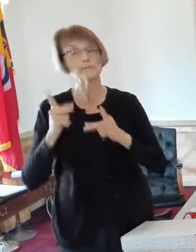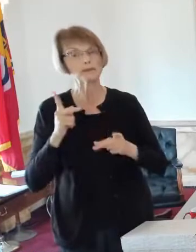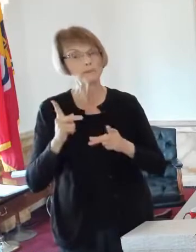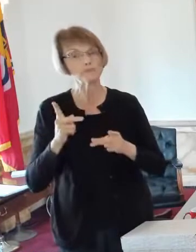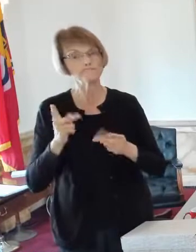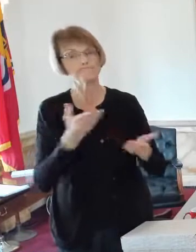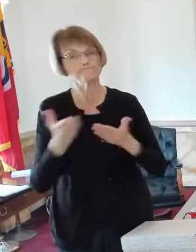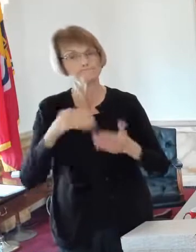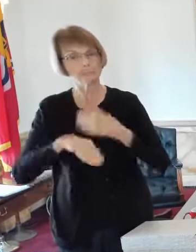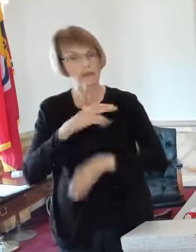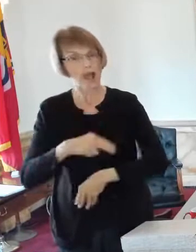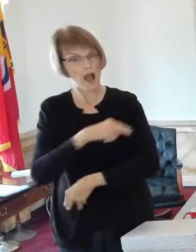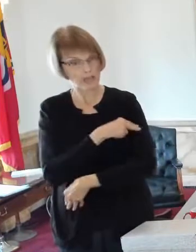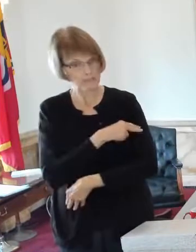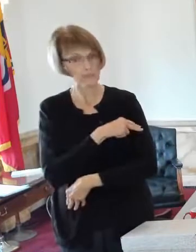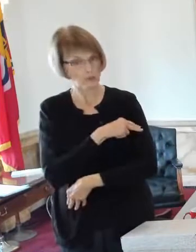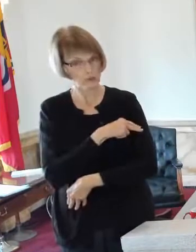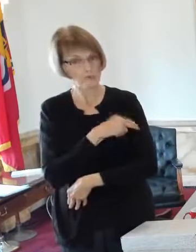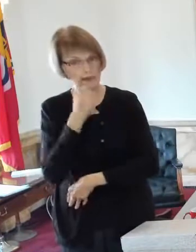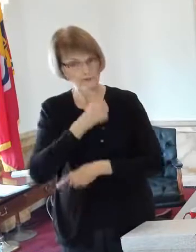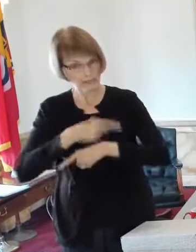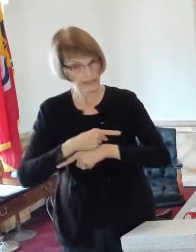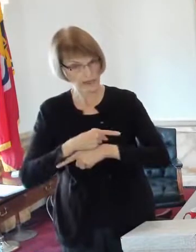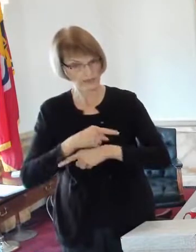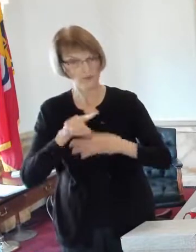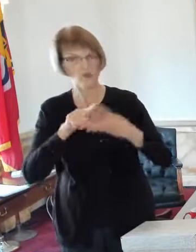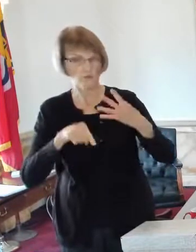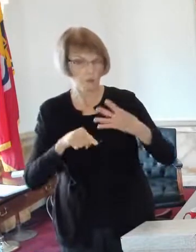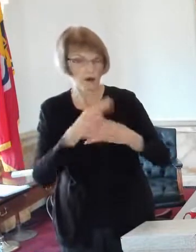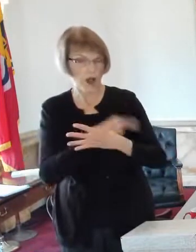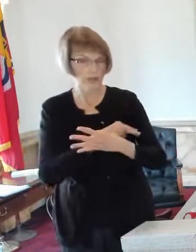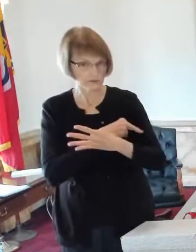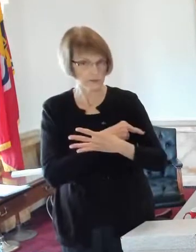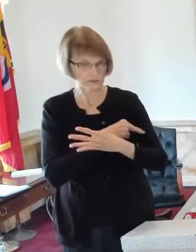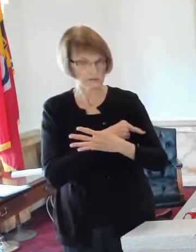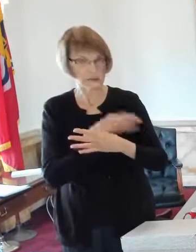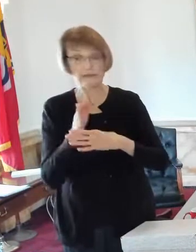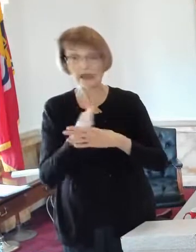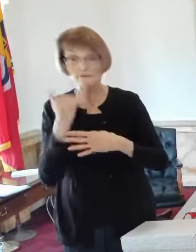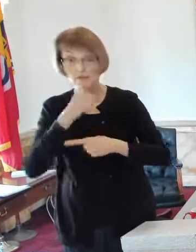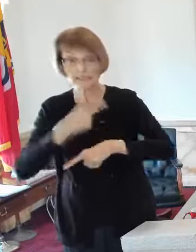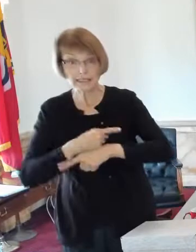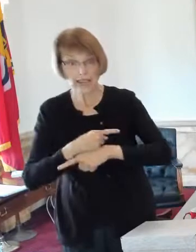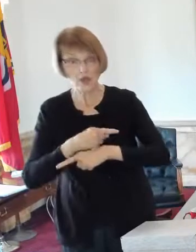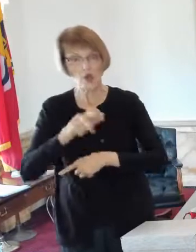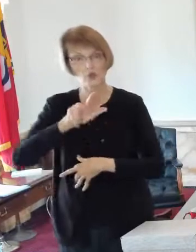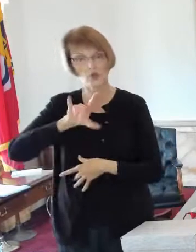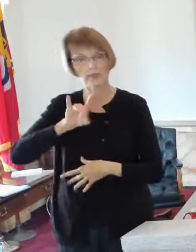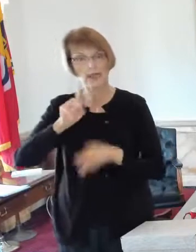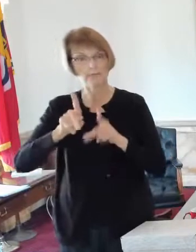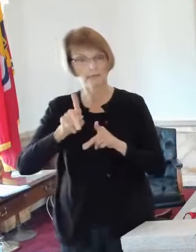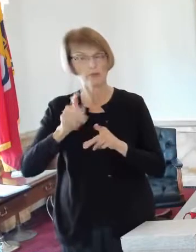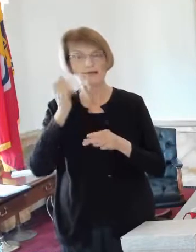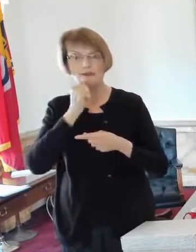of the 4 hospitals in the region, the hospital systems in the region, is right at 38.